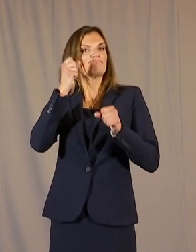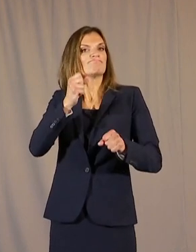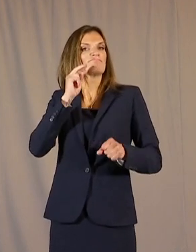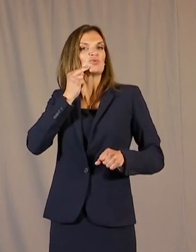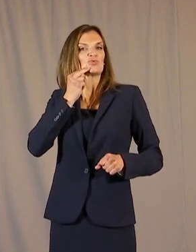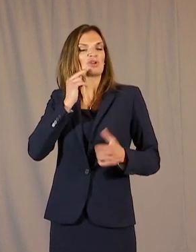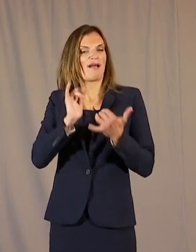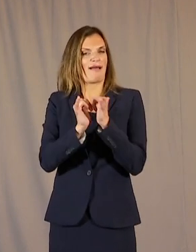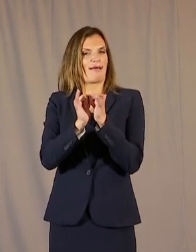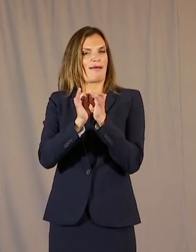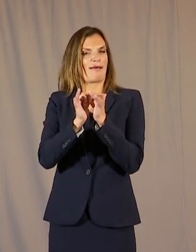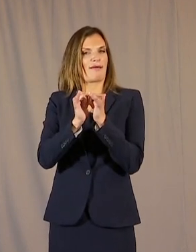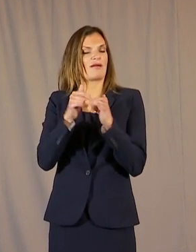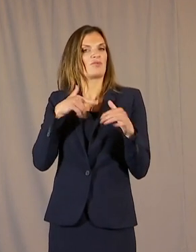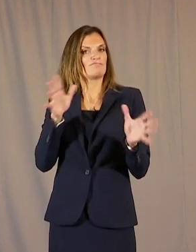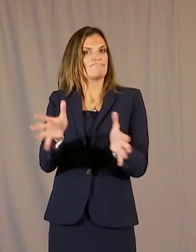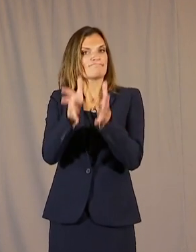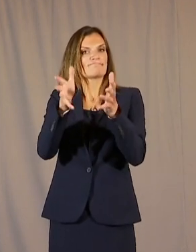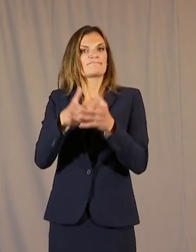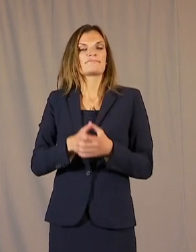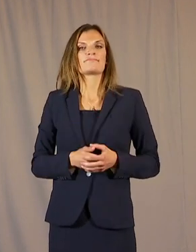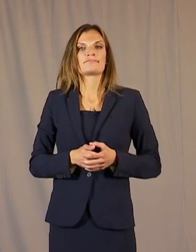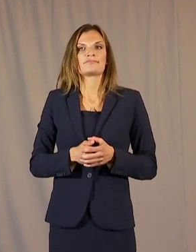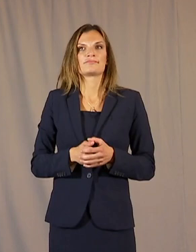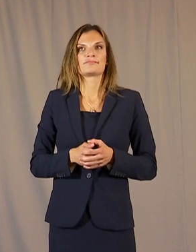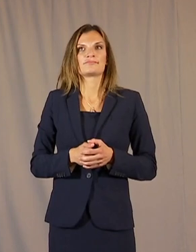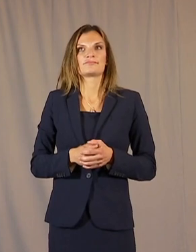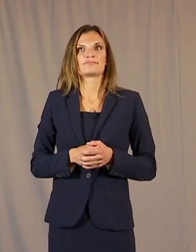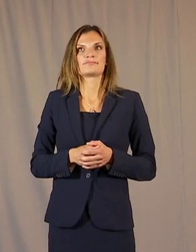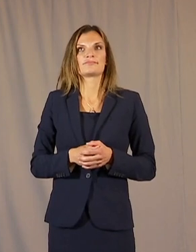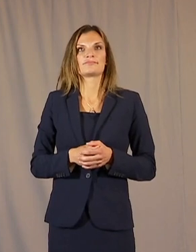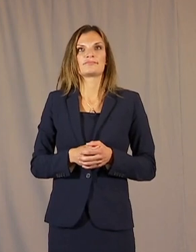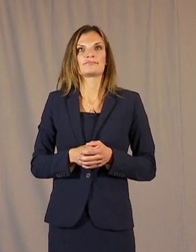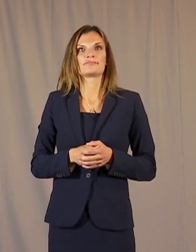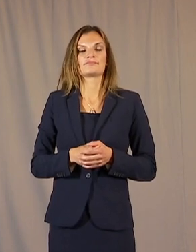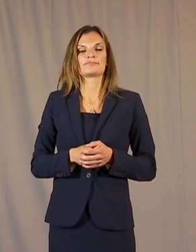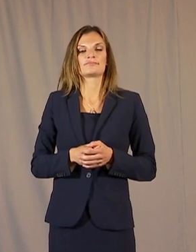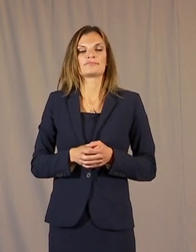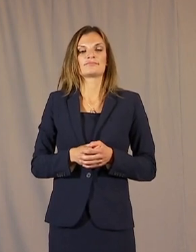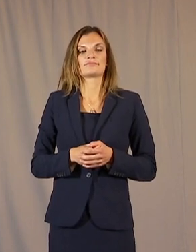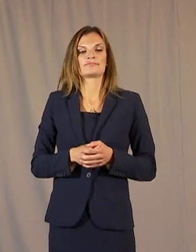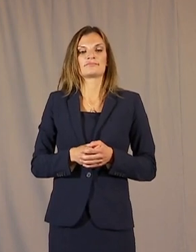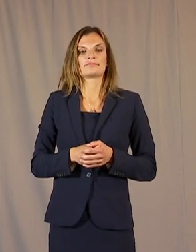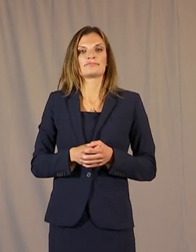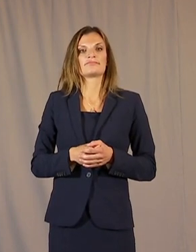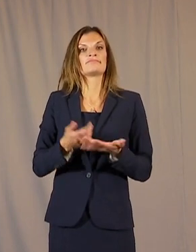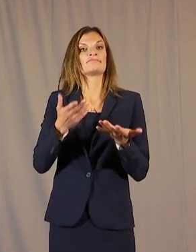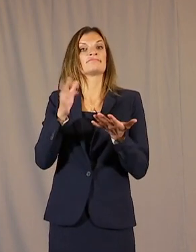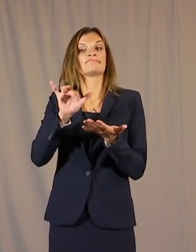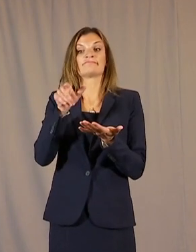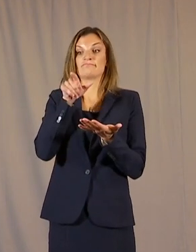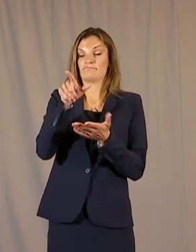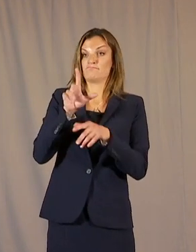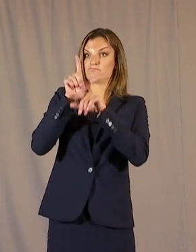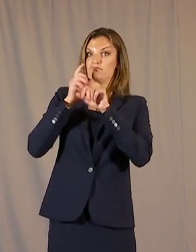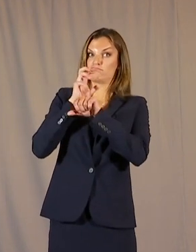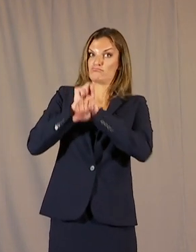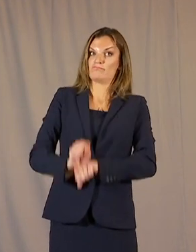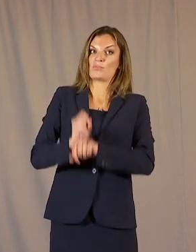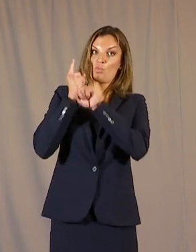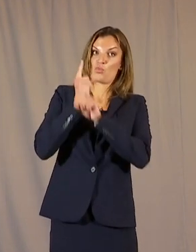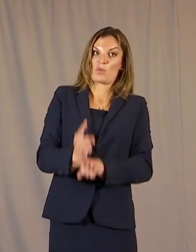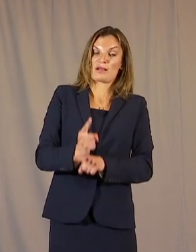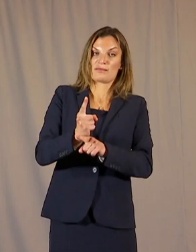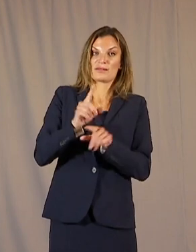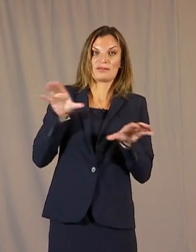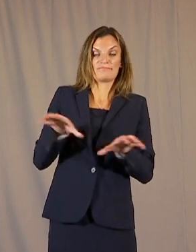body and how they actively engage in fitness activity? Those